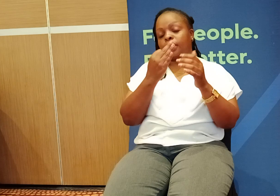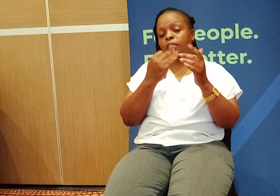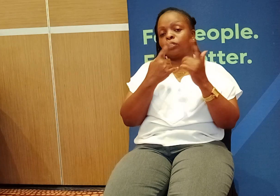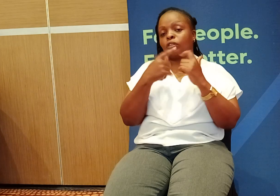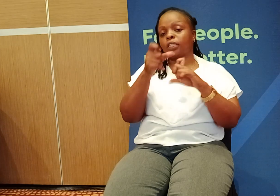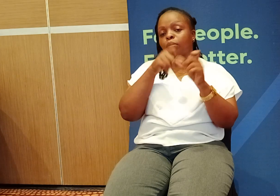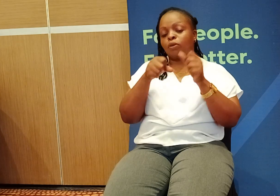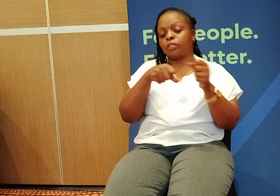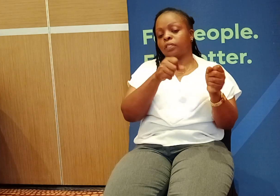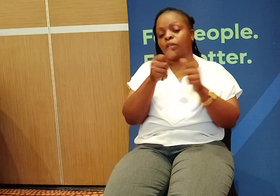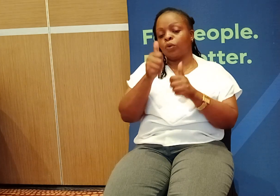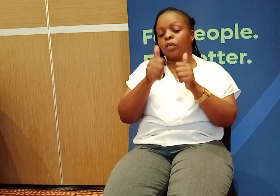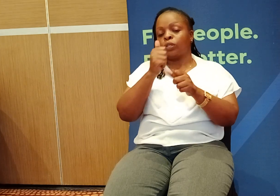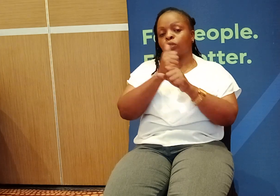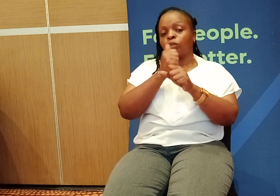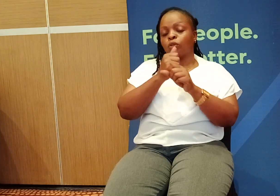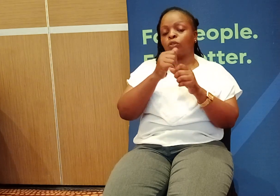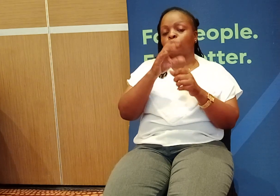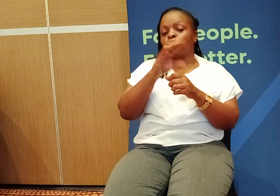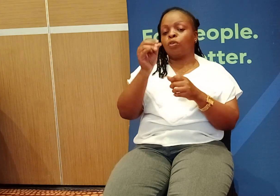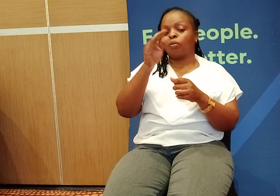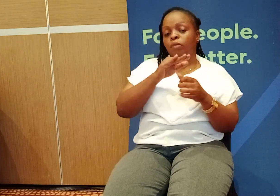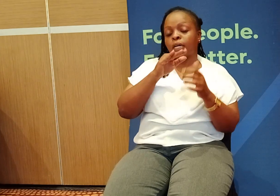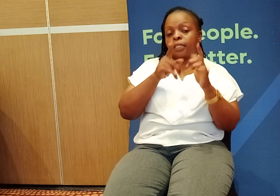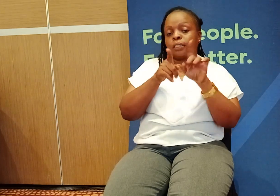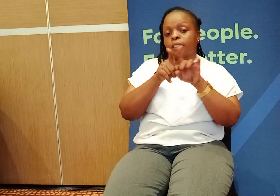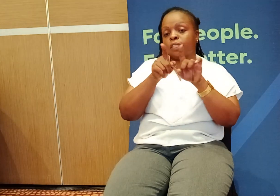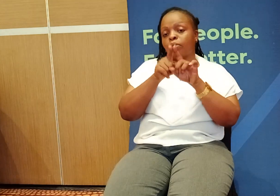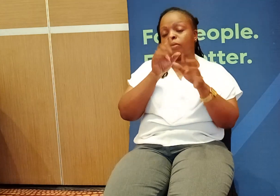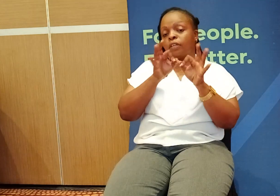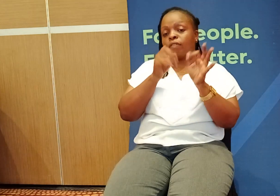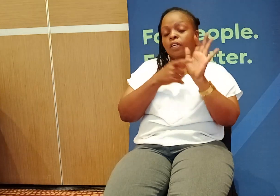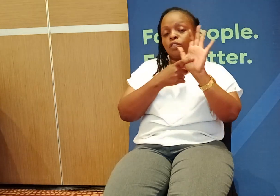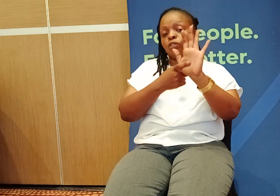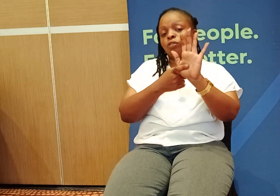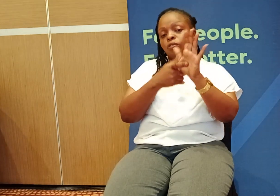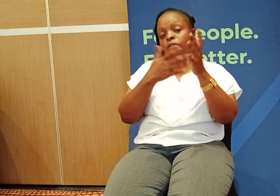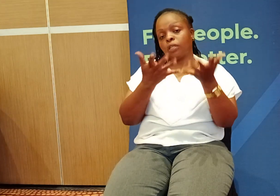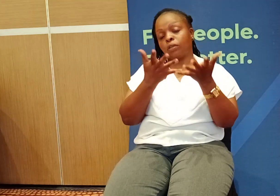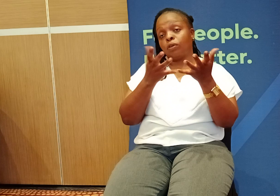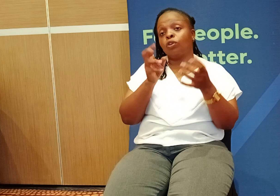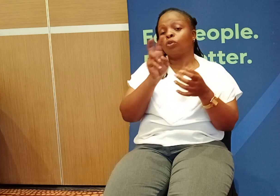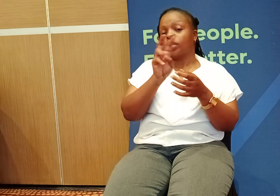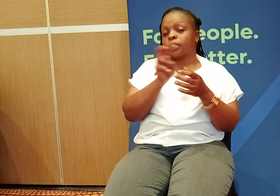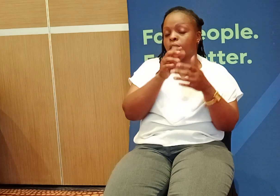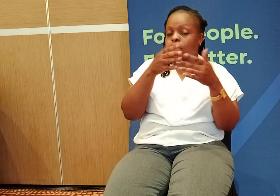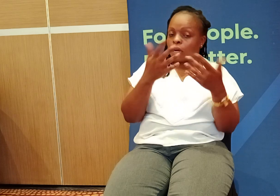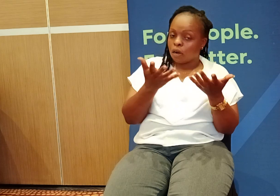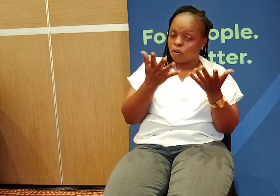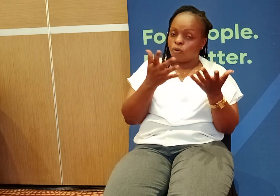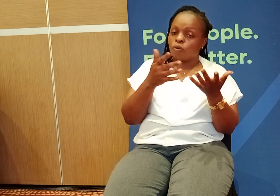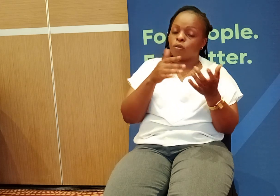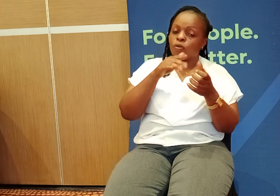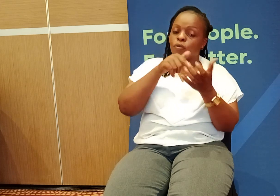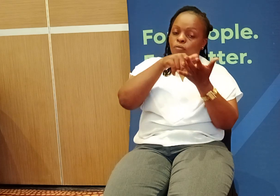that back down. And as I show the outlook, you will see how ambitious and bullish we are on NPL for